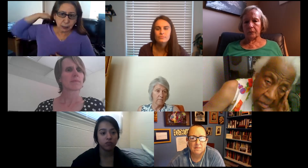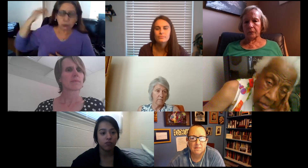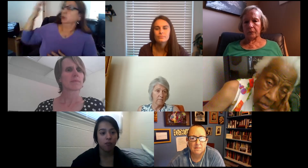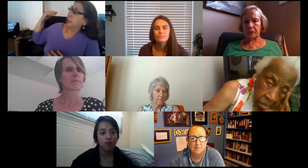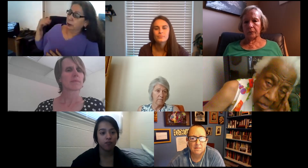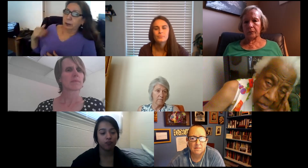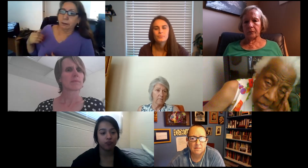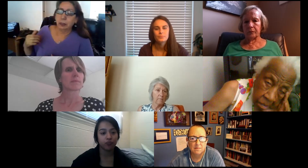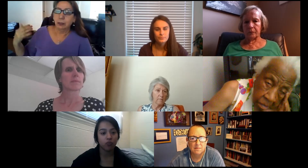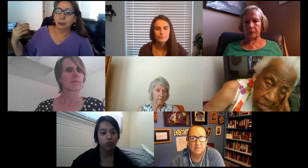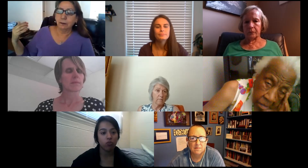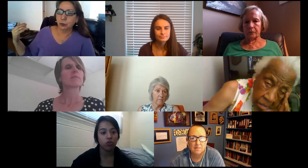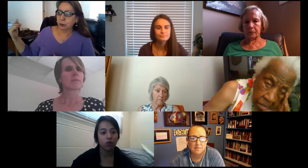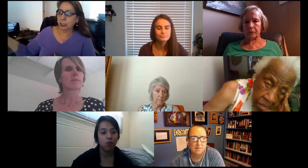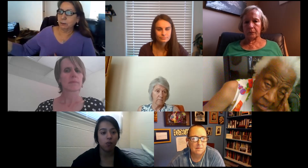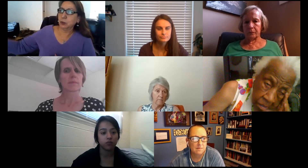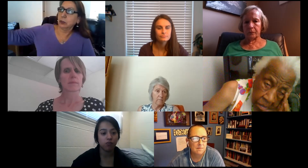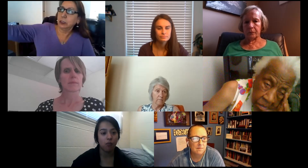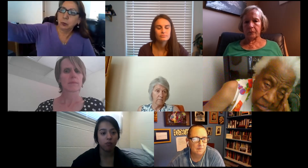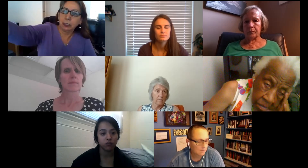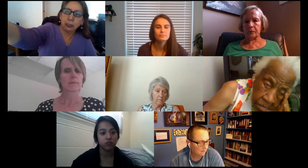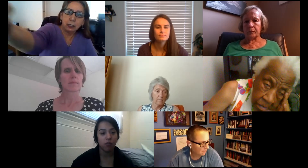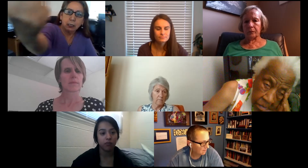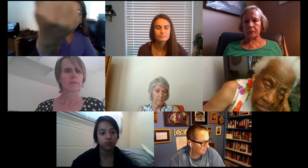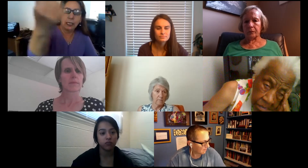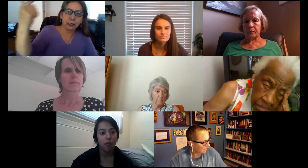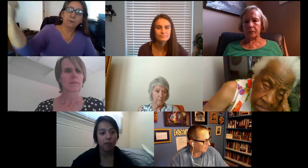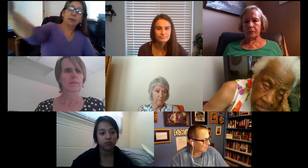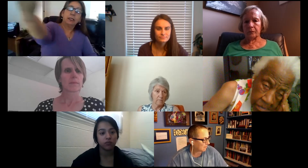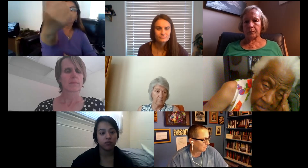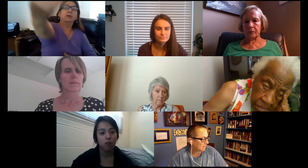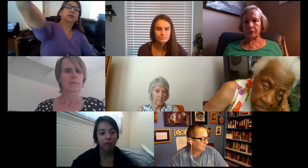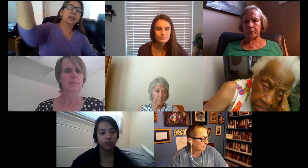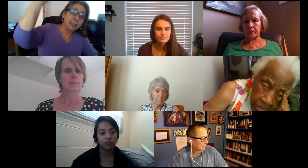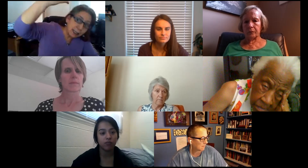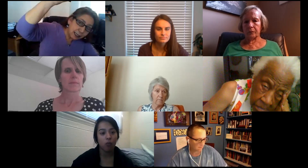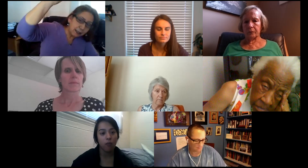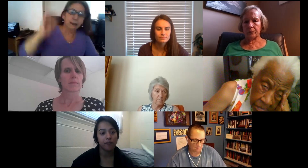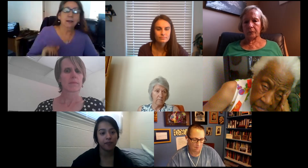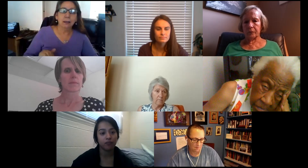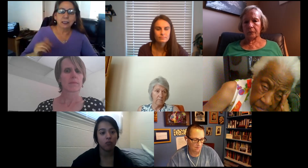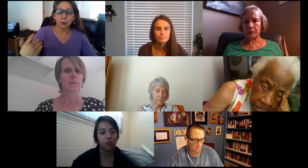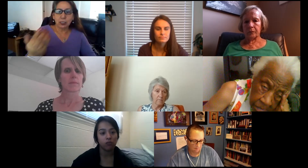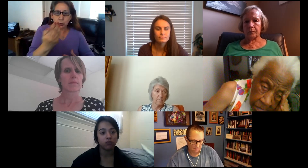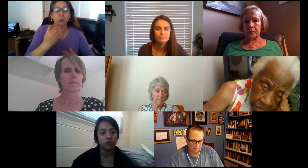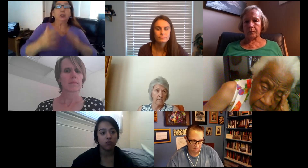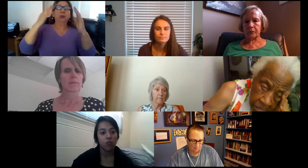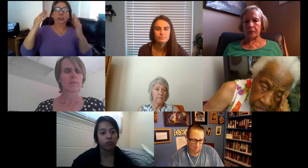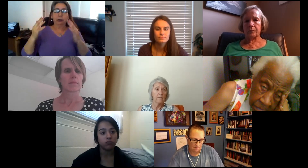because you'll scare them. You have to either come this way, ahead in front, and then go like, hey. Because if you come too close, you'll scare her,